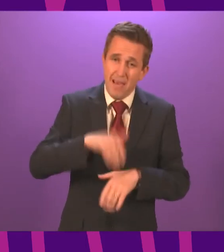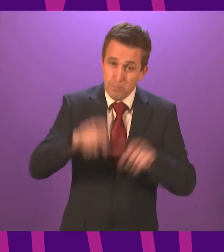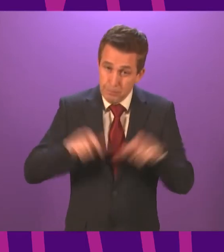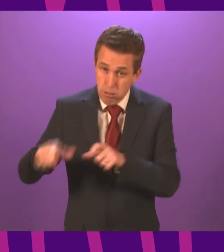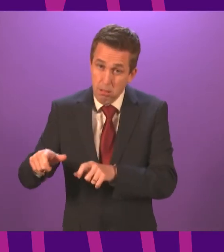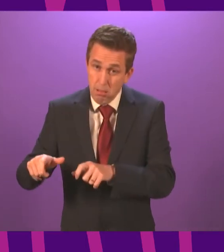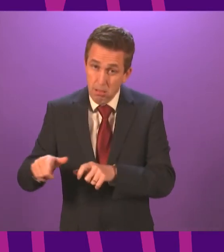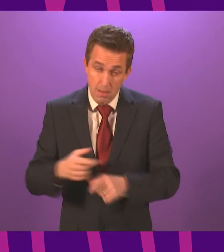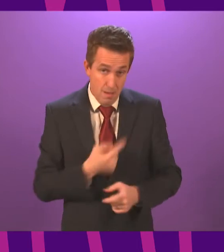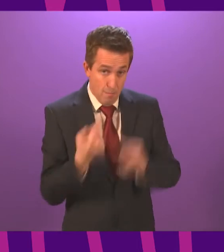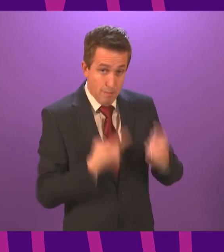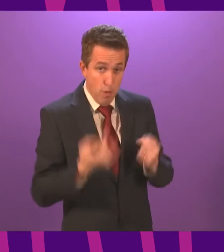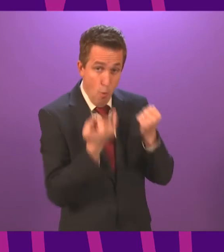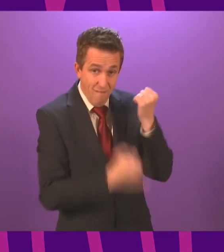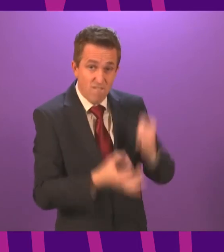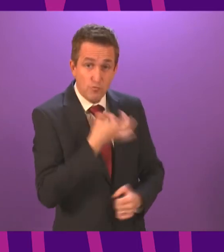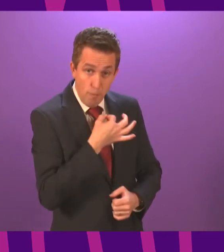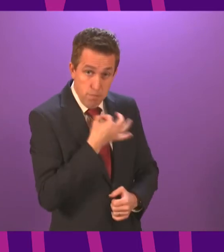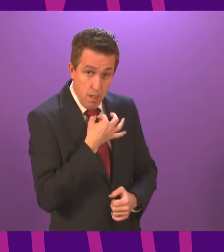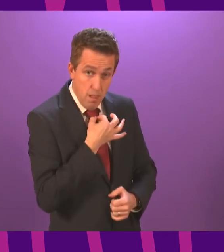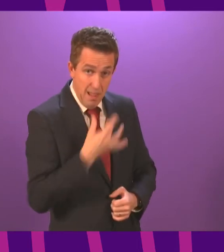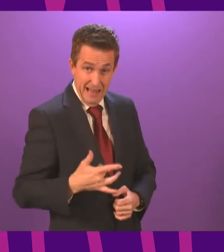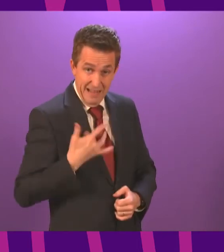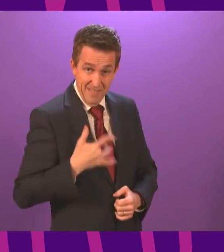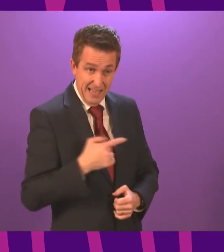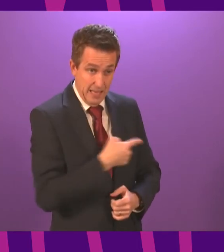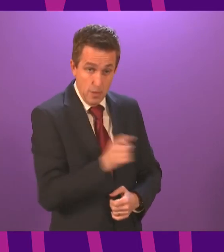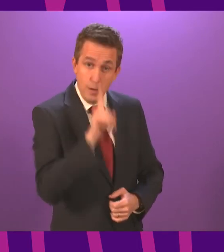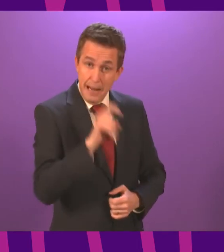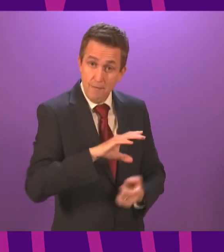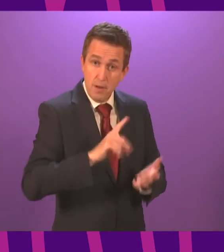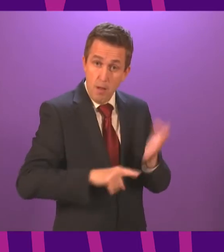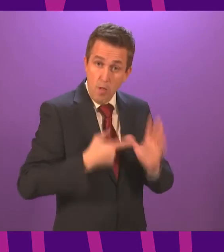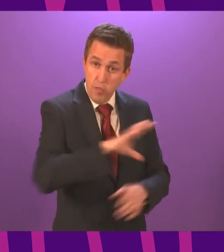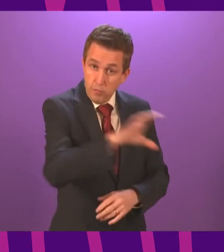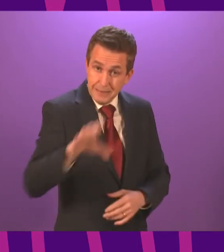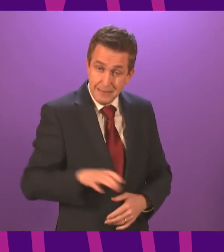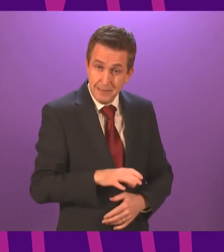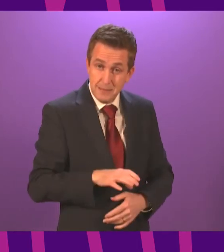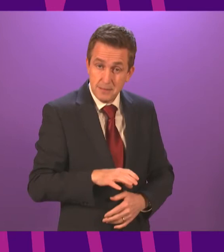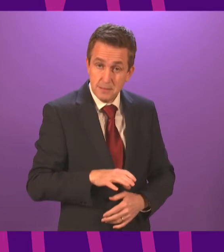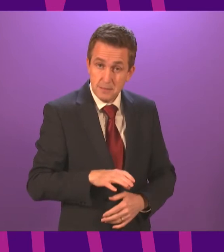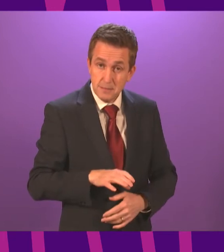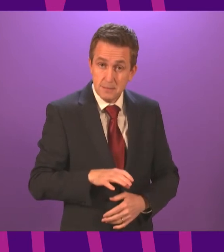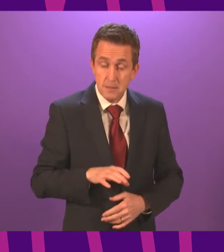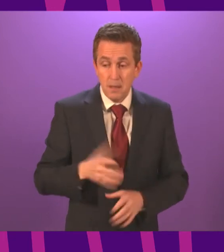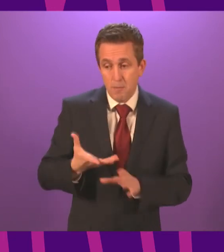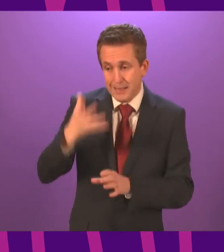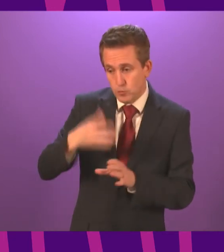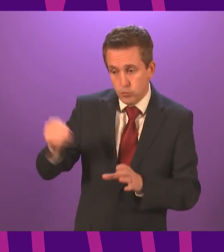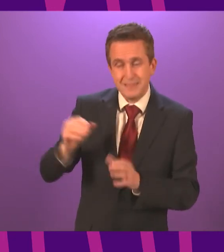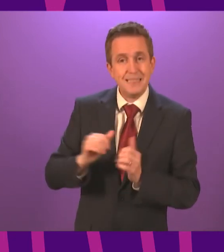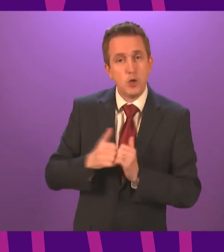vulnerable to local business owners living in those 11 local authority areas. And like my Scottish Conservative